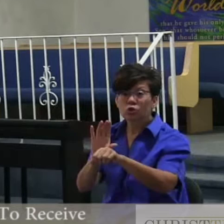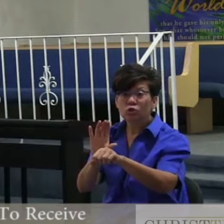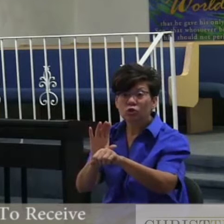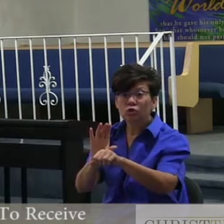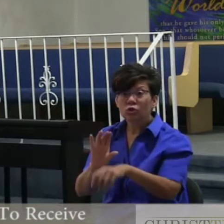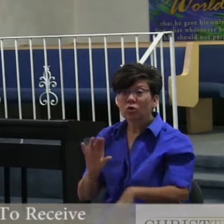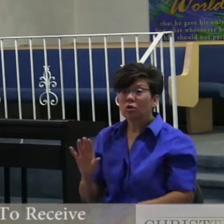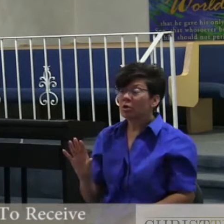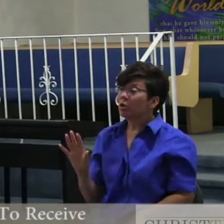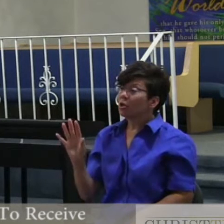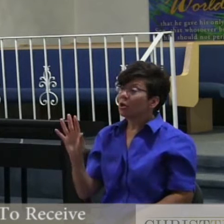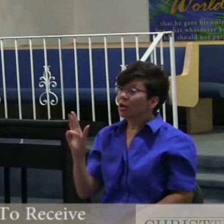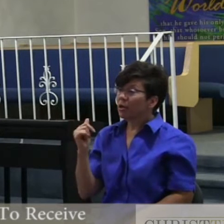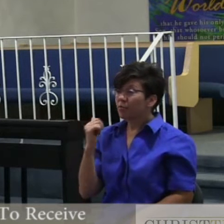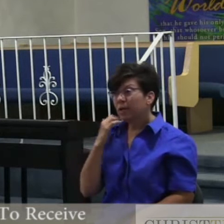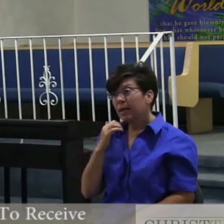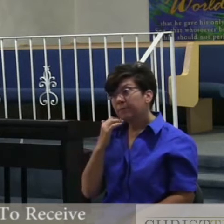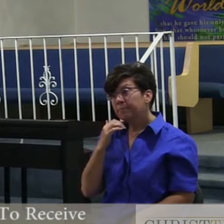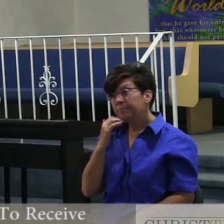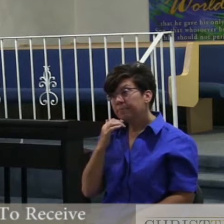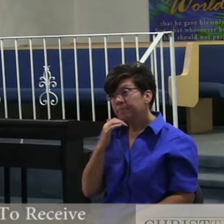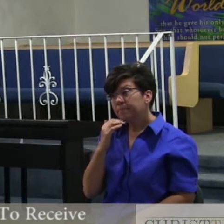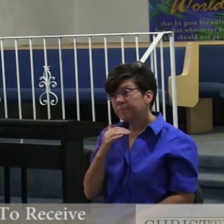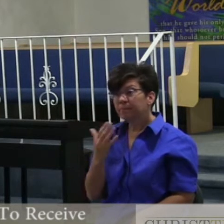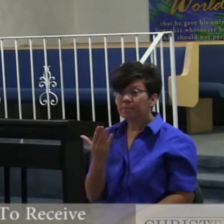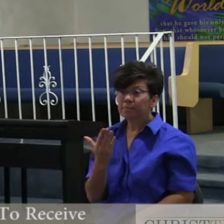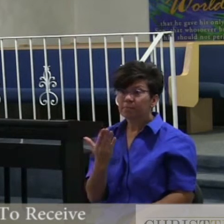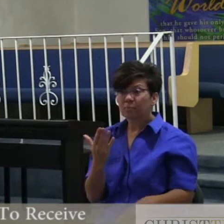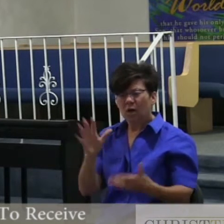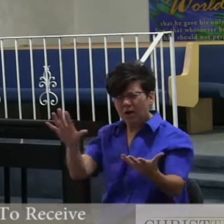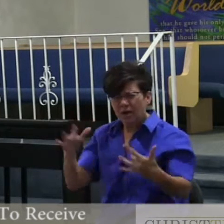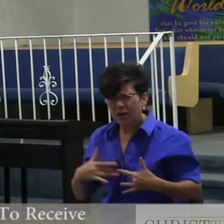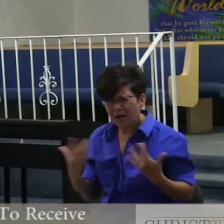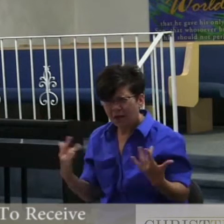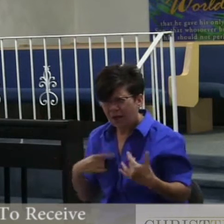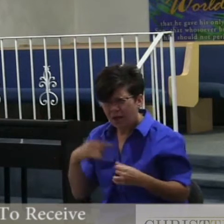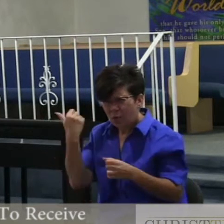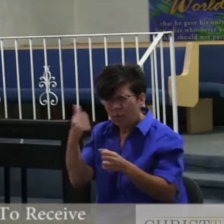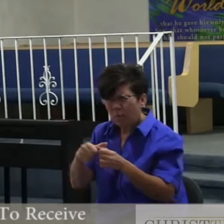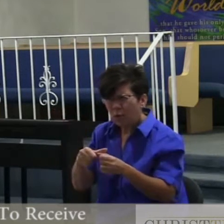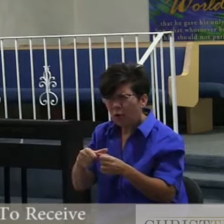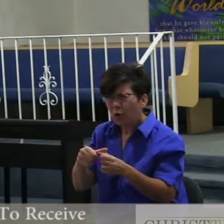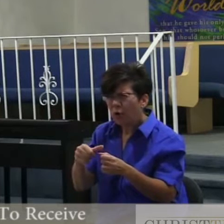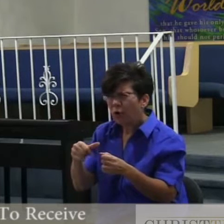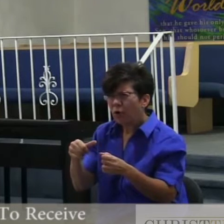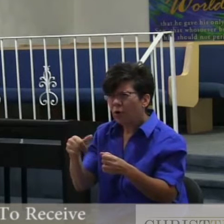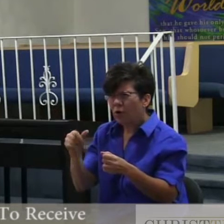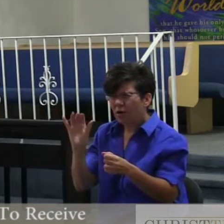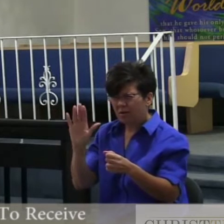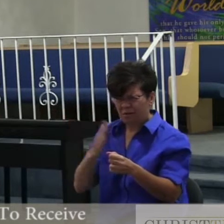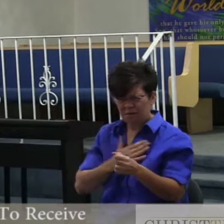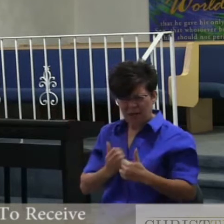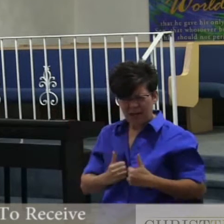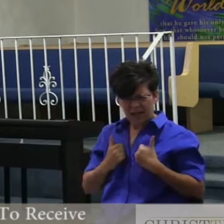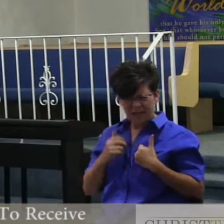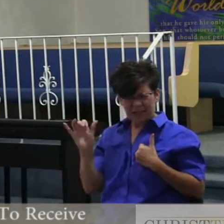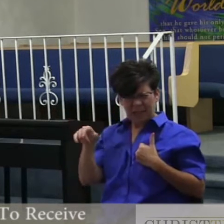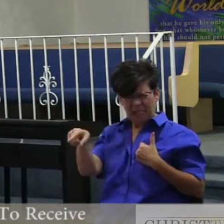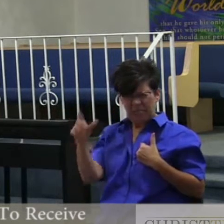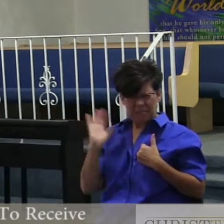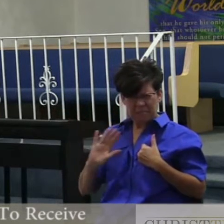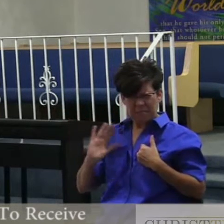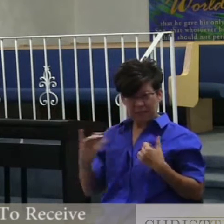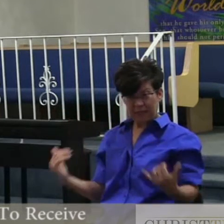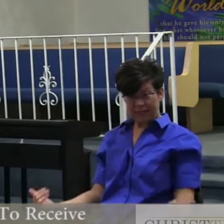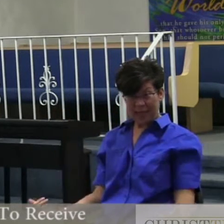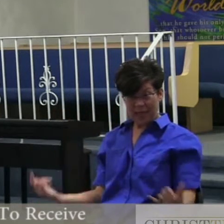they do wrong every day. What's up with that? I don't remember us living like that back then.